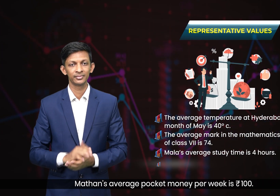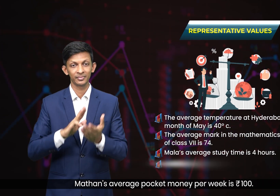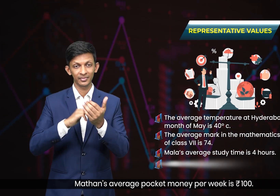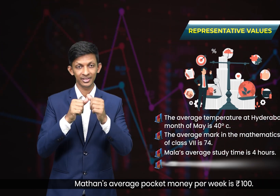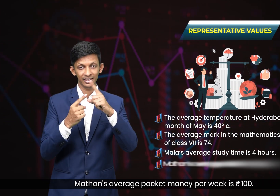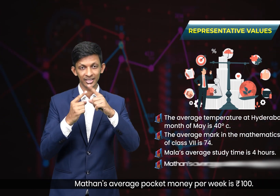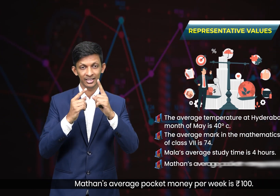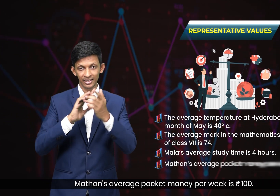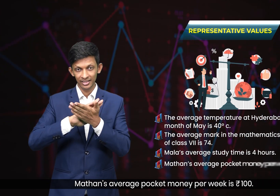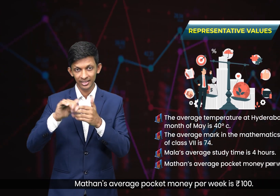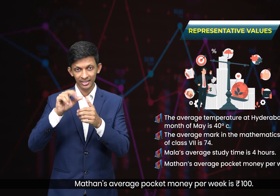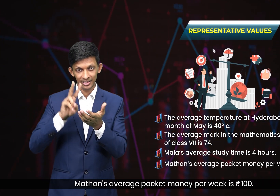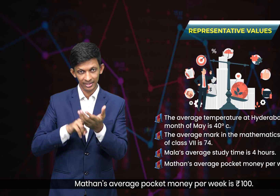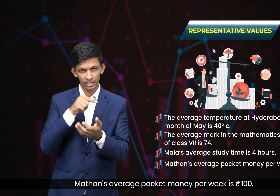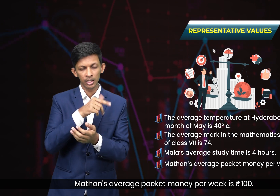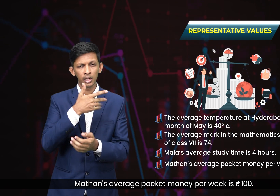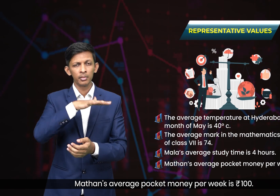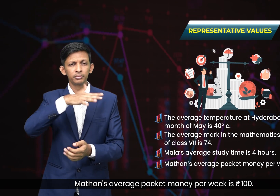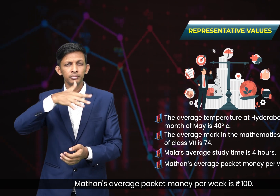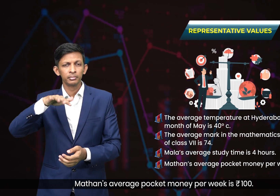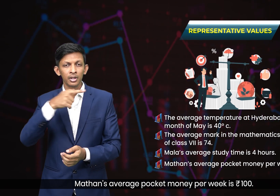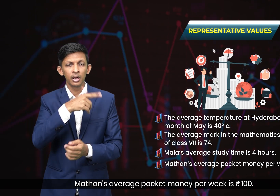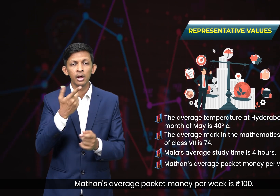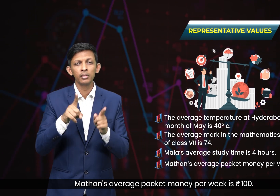Matan's average pocket money per week is ₹100.